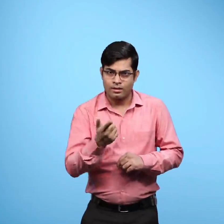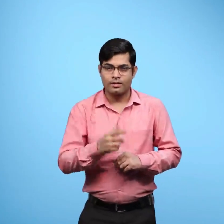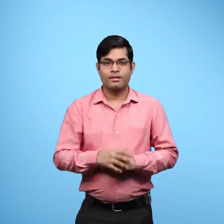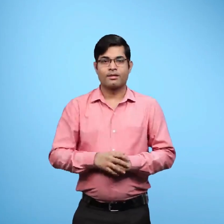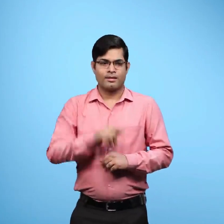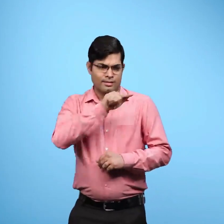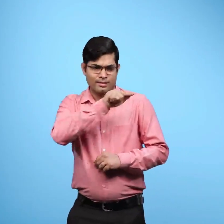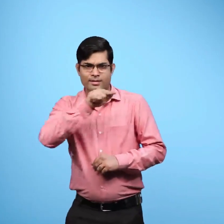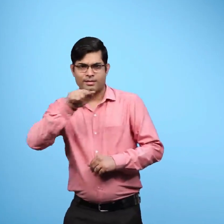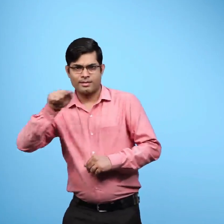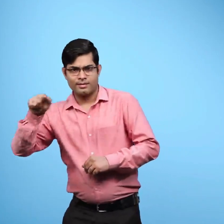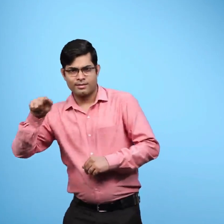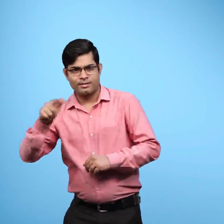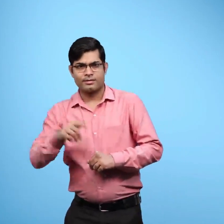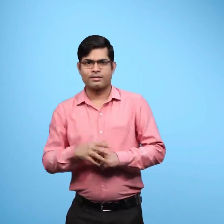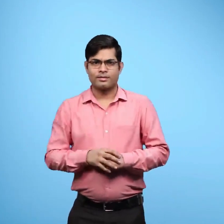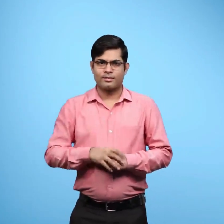slanting, and sleeping.